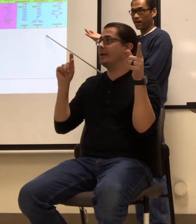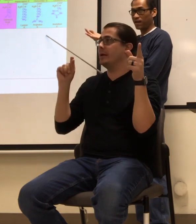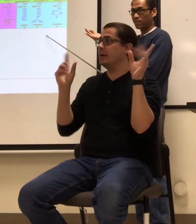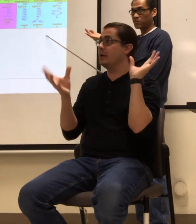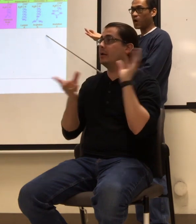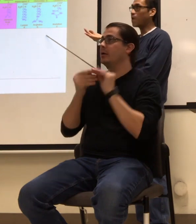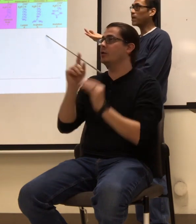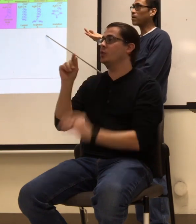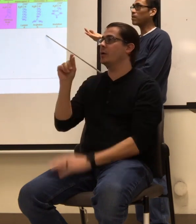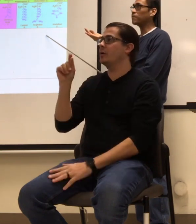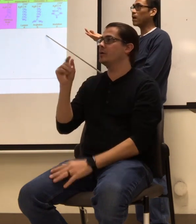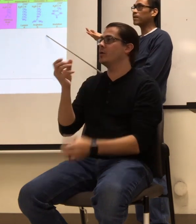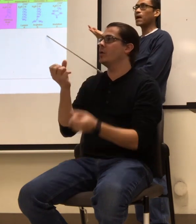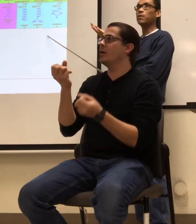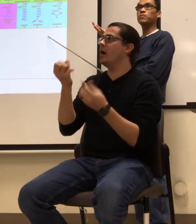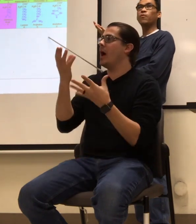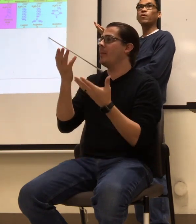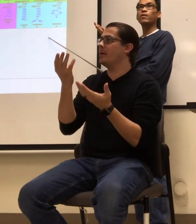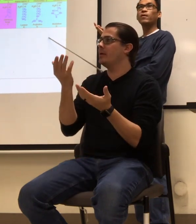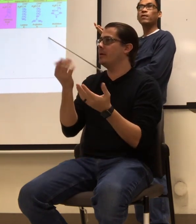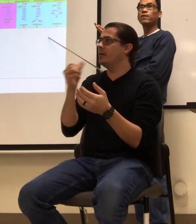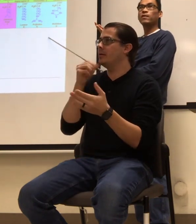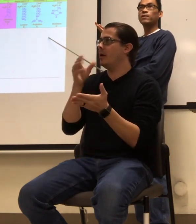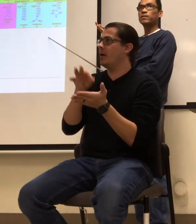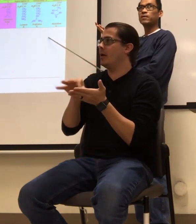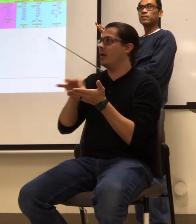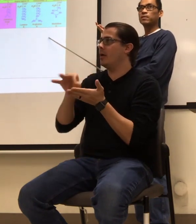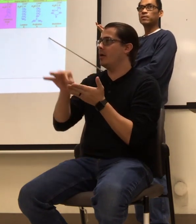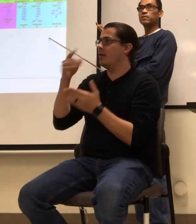20. So how many are left unaccounted for?